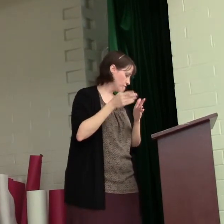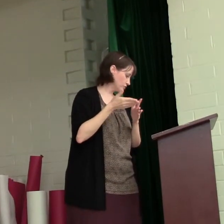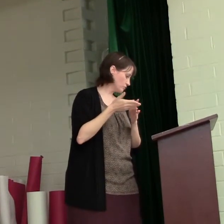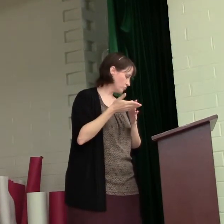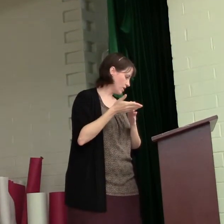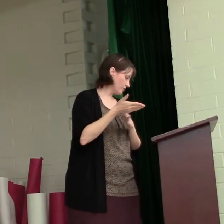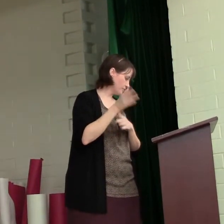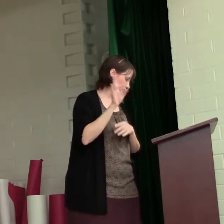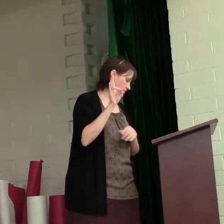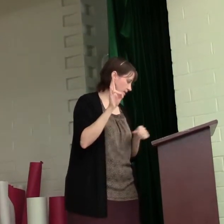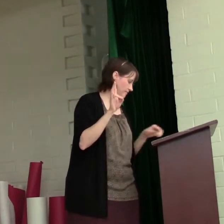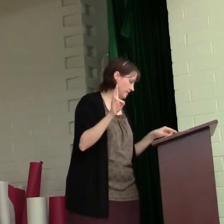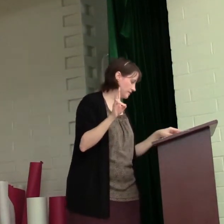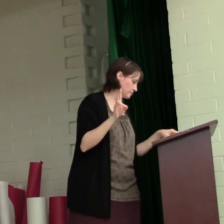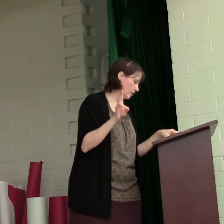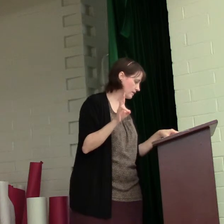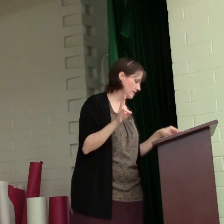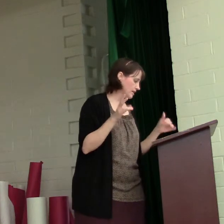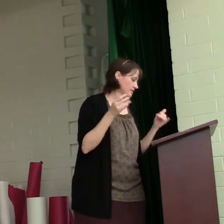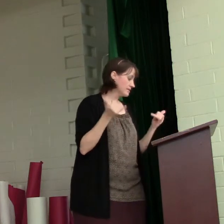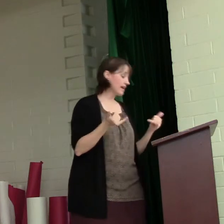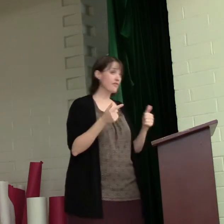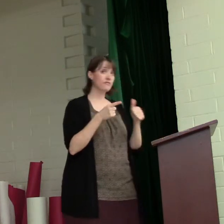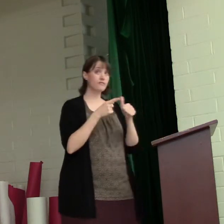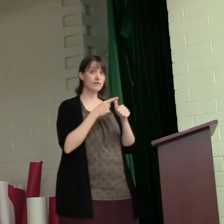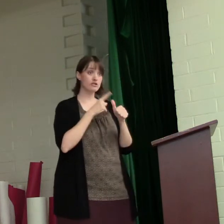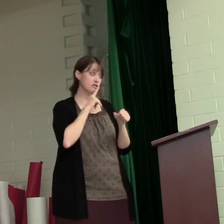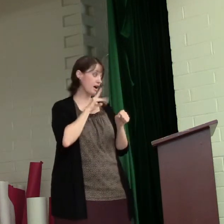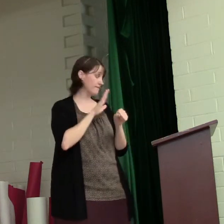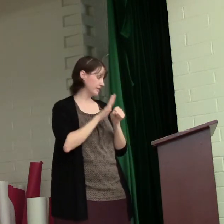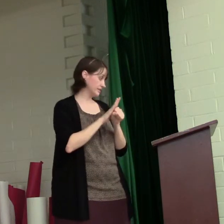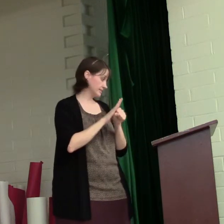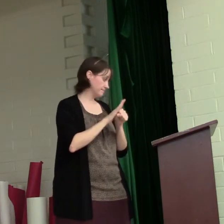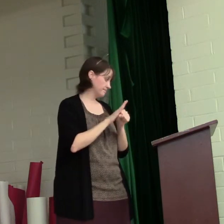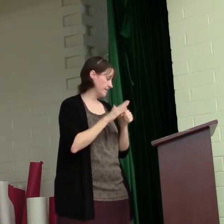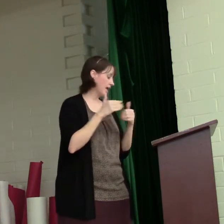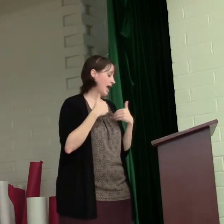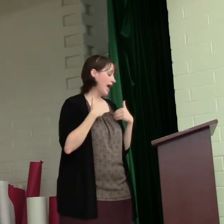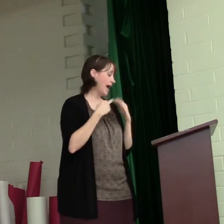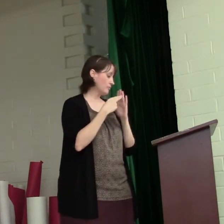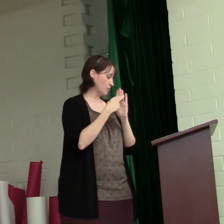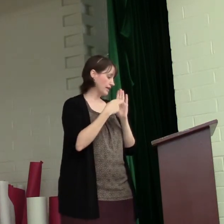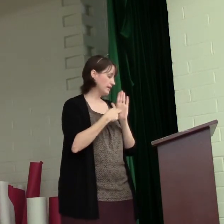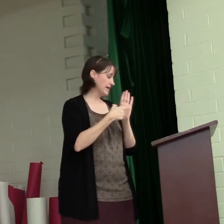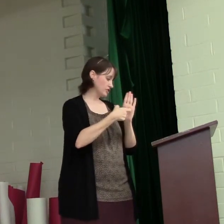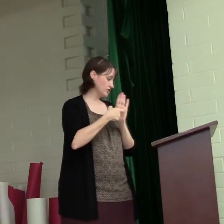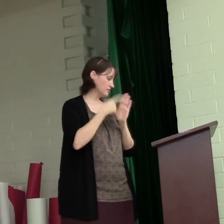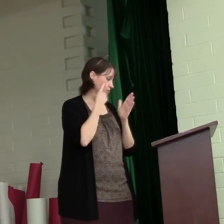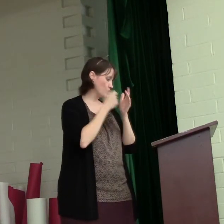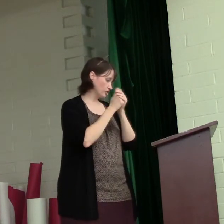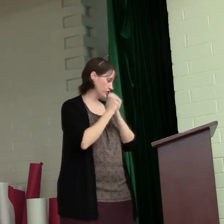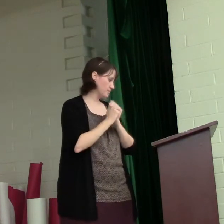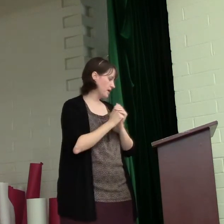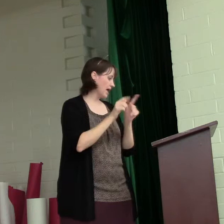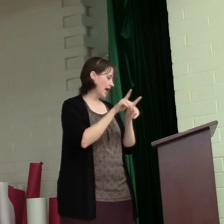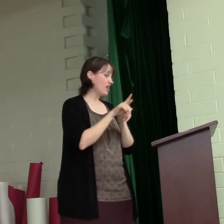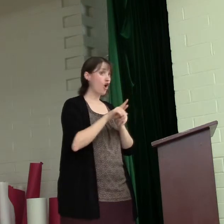Verse 1 through 7, this part. It says, now the first covenant had regulations for worship and also